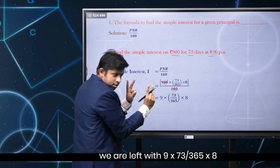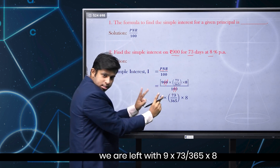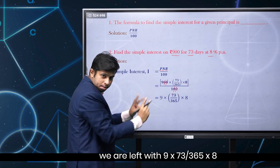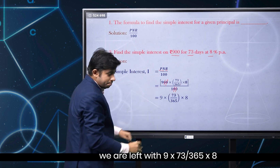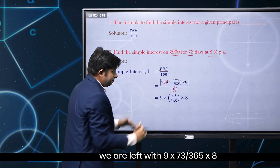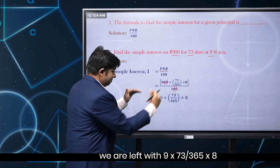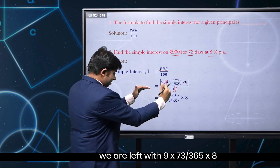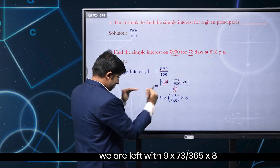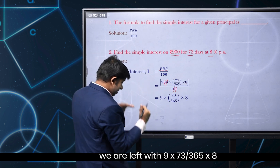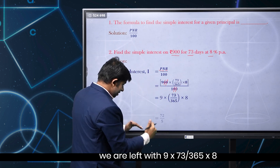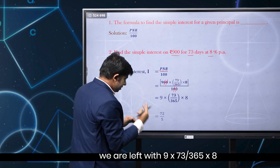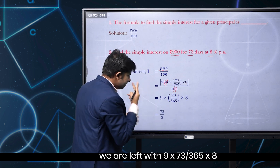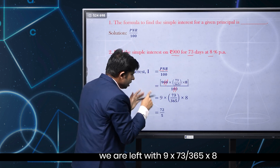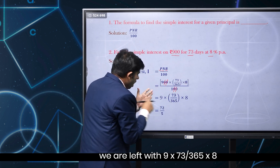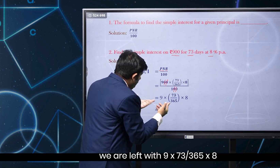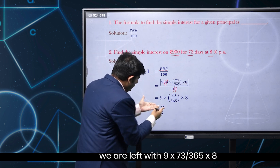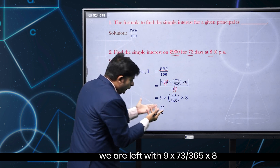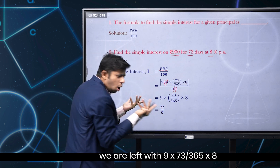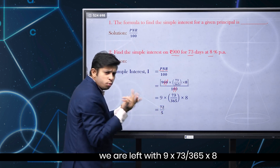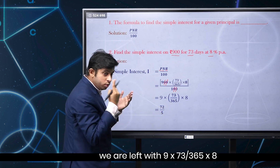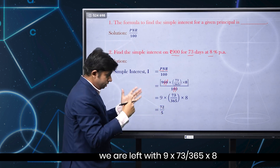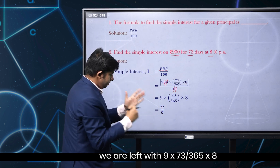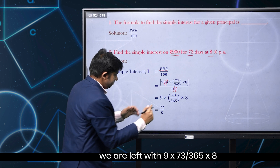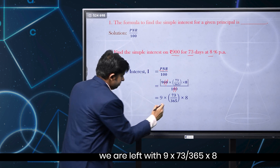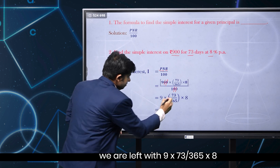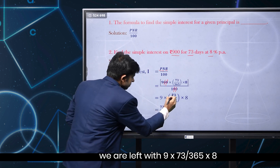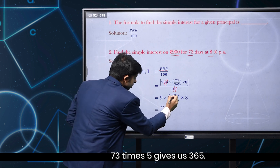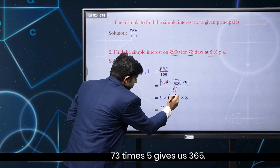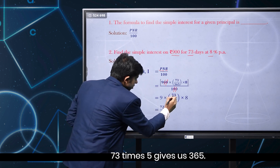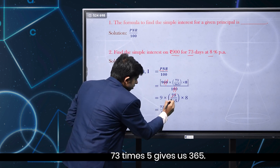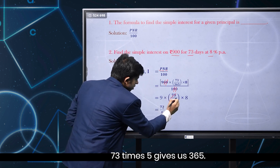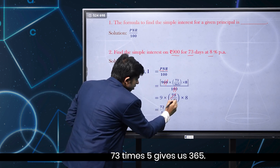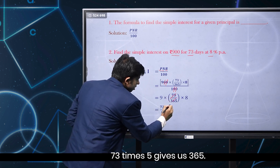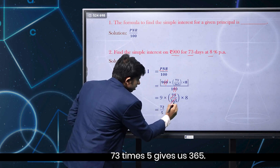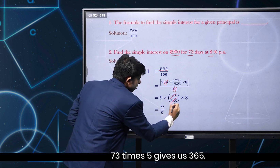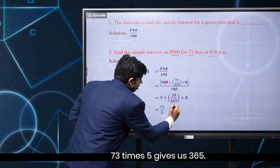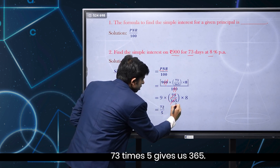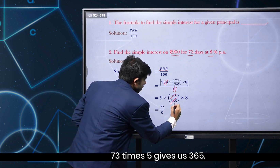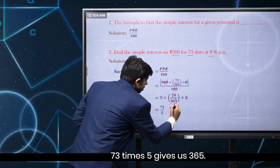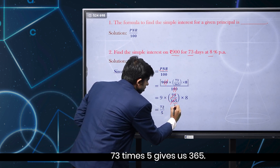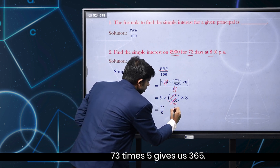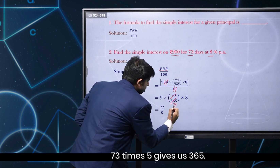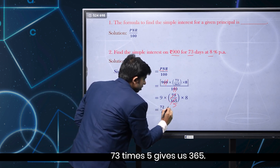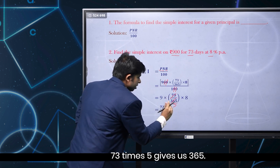We are left with 9 into 73 by 365 into 8. 73 times 5 gives us